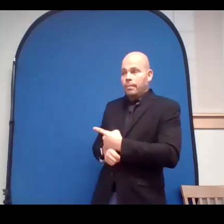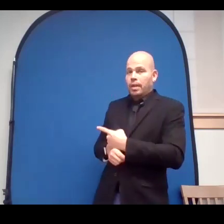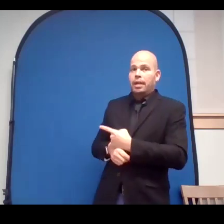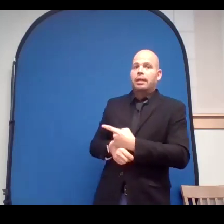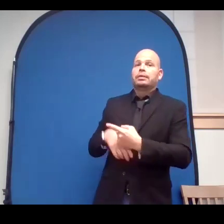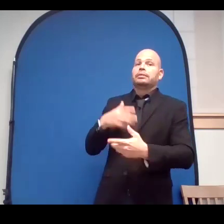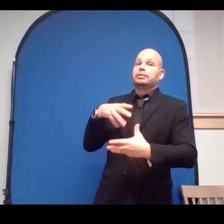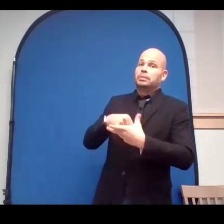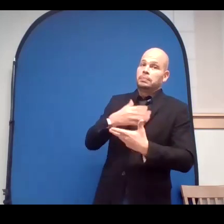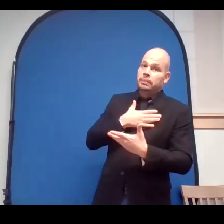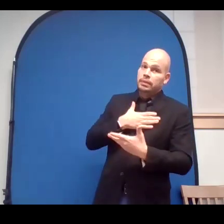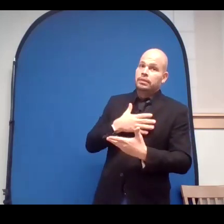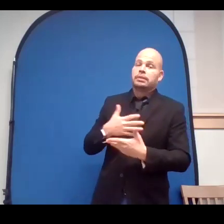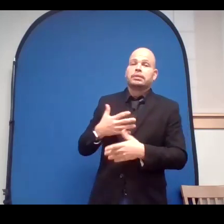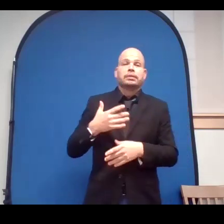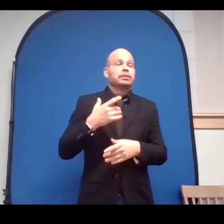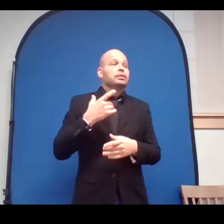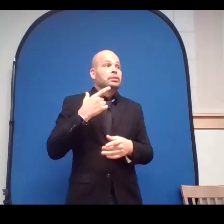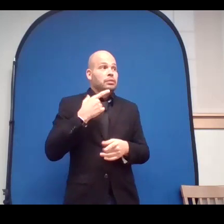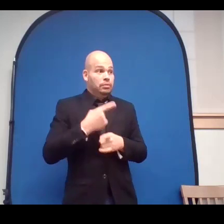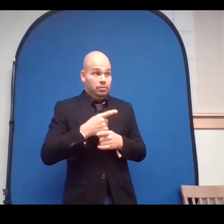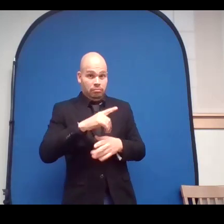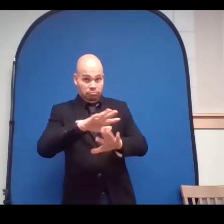And you never asked that sheriff to call Sergeant